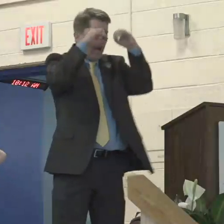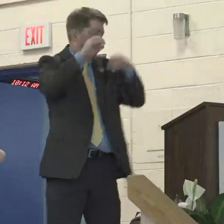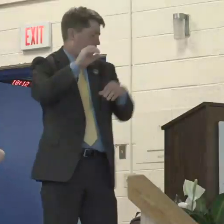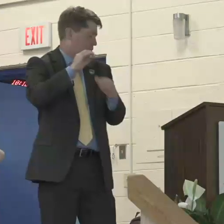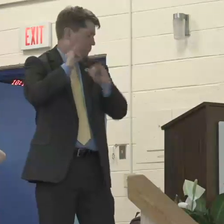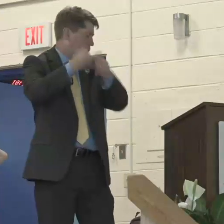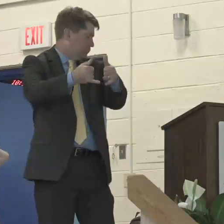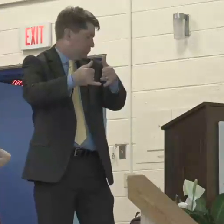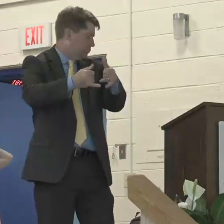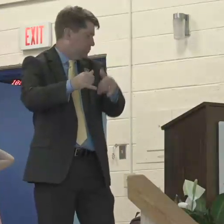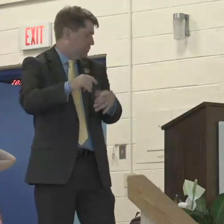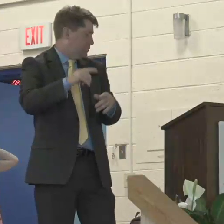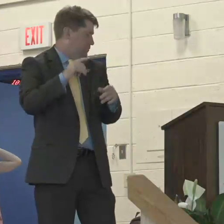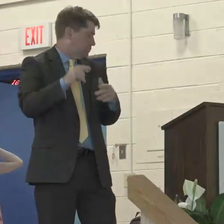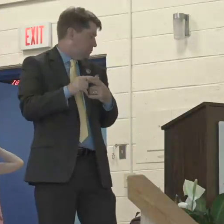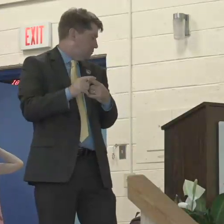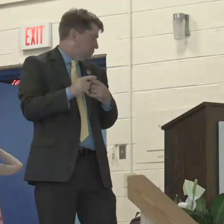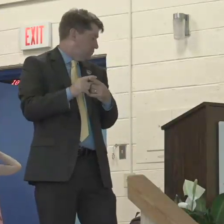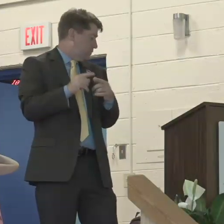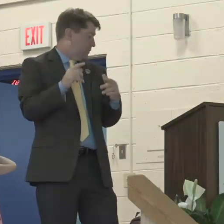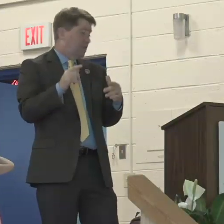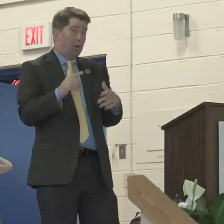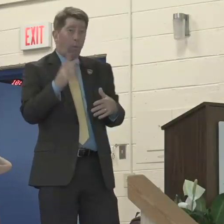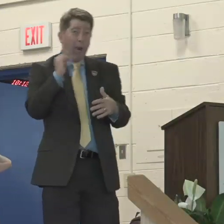it's the Owl Award